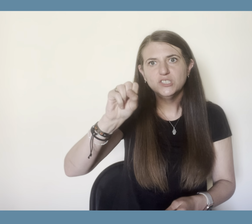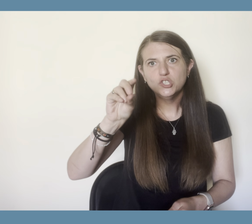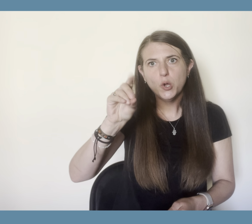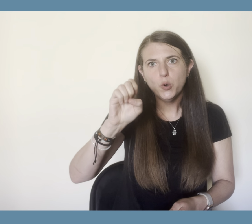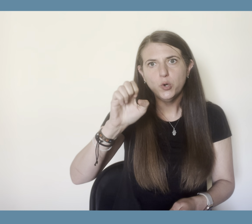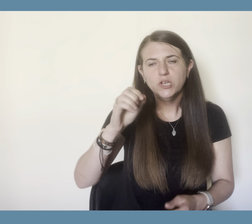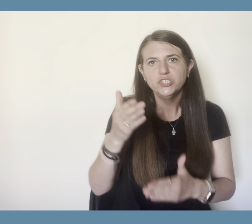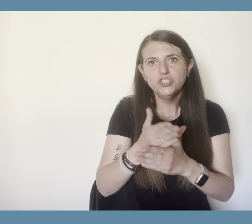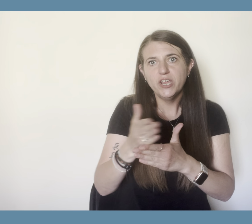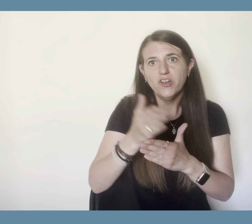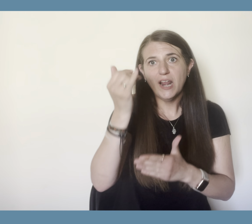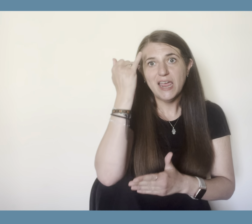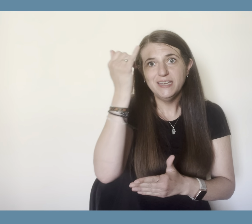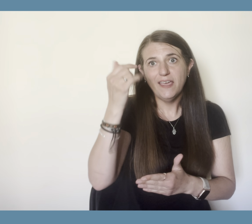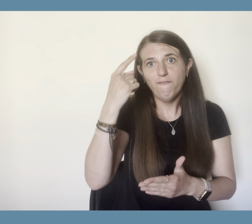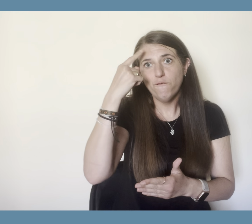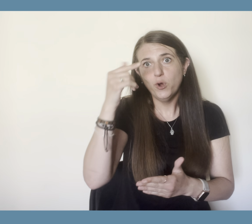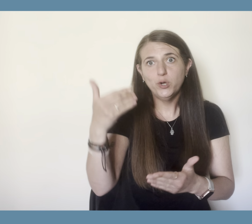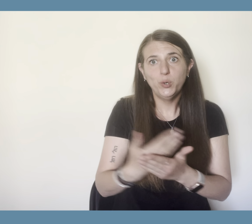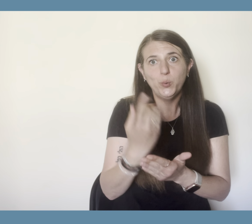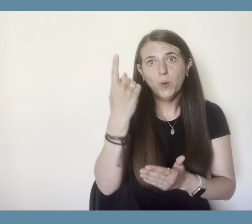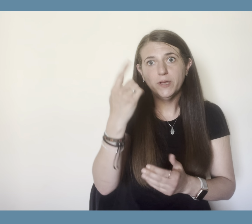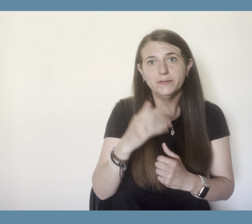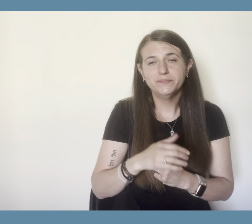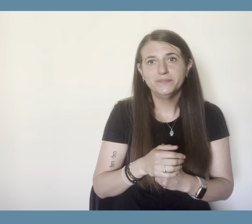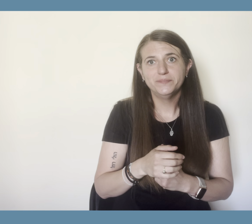idea for a new episode. We're at